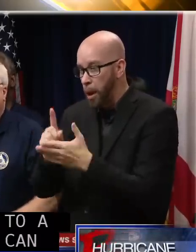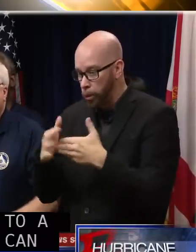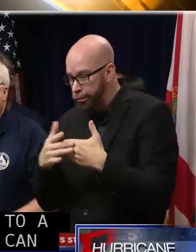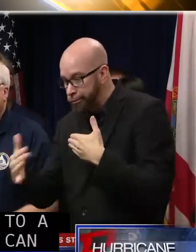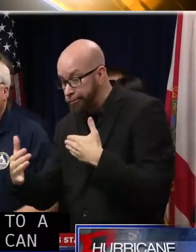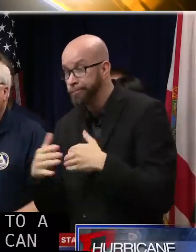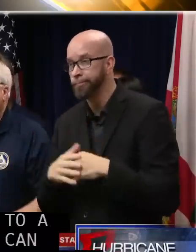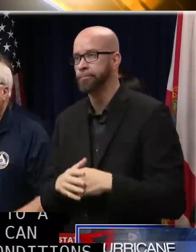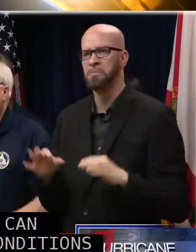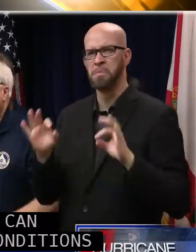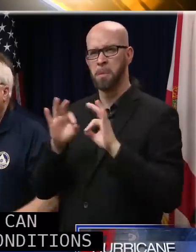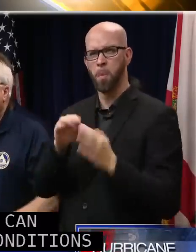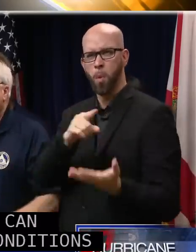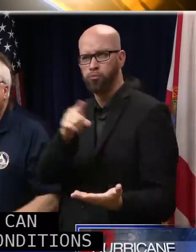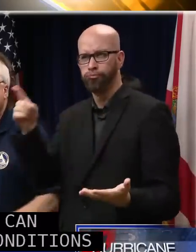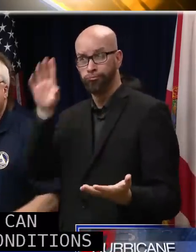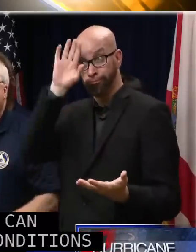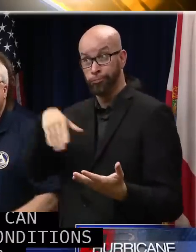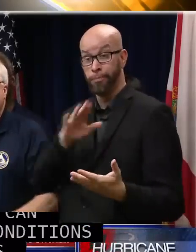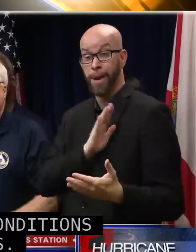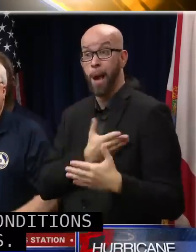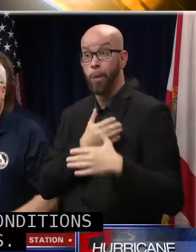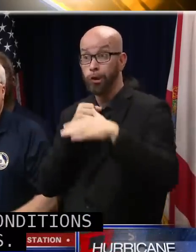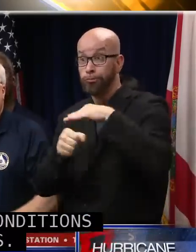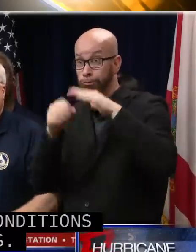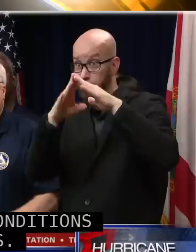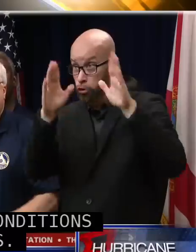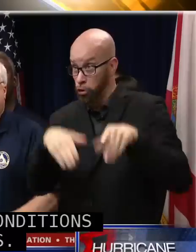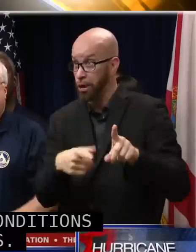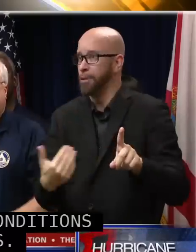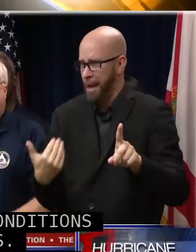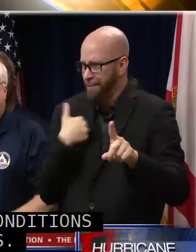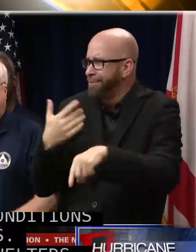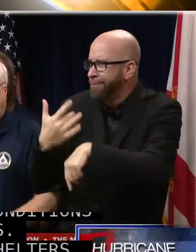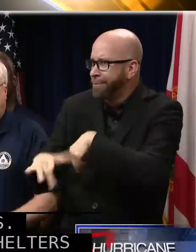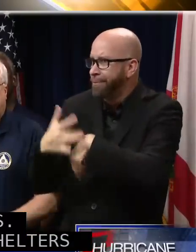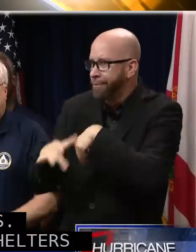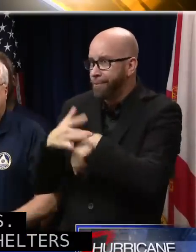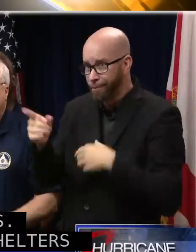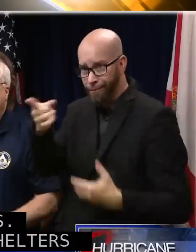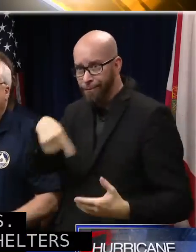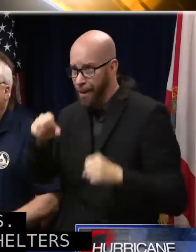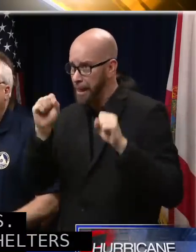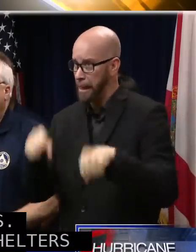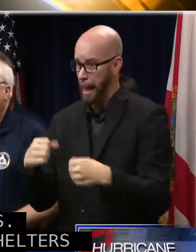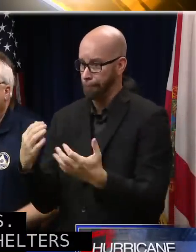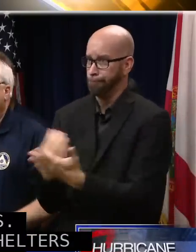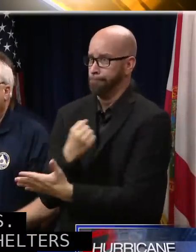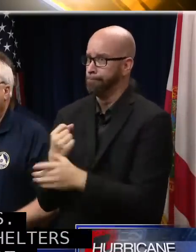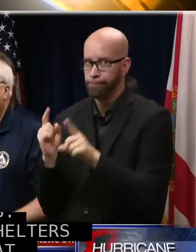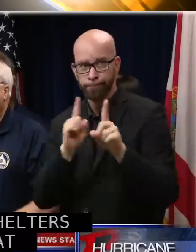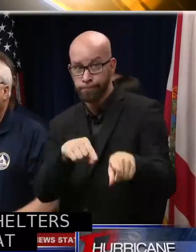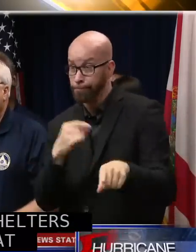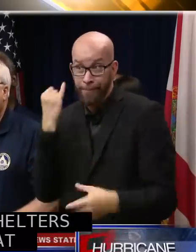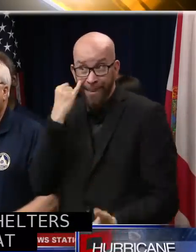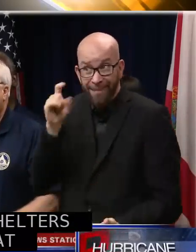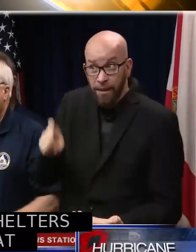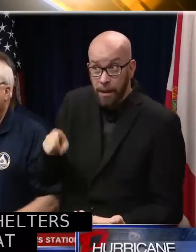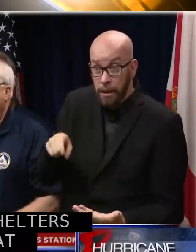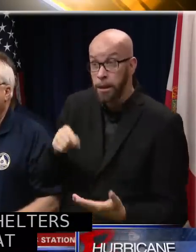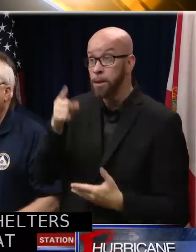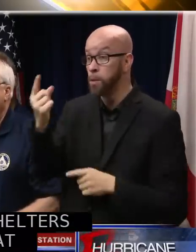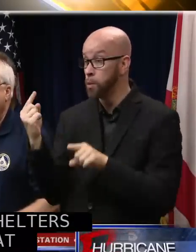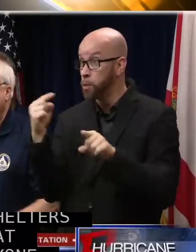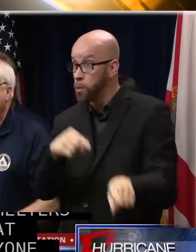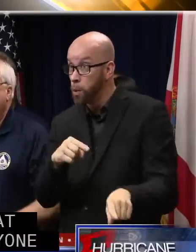and we remind people that our shelters are open to anyone seeking shelter from the hurricane. If you come to a